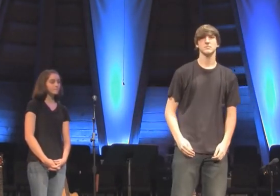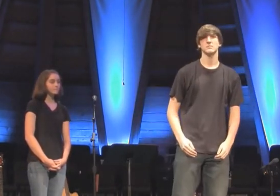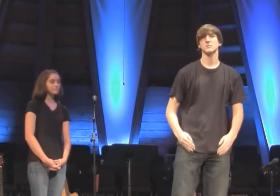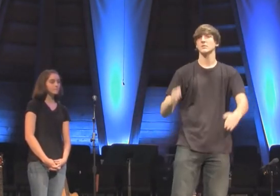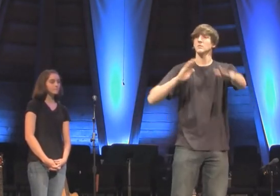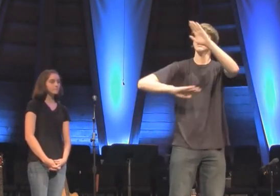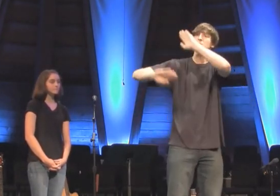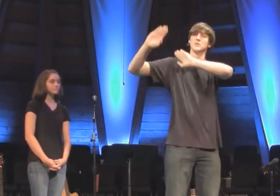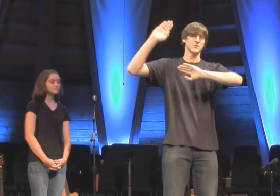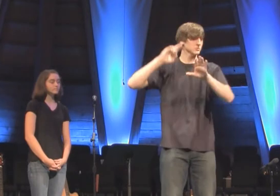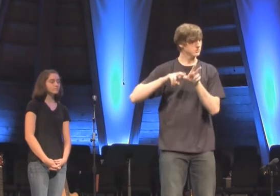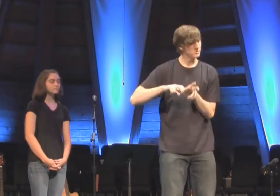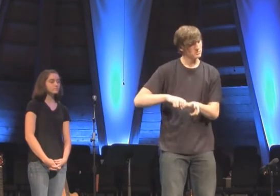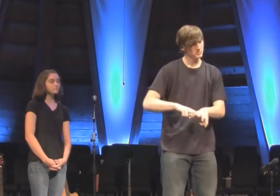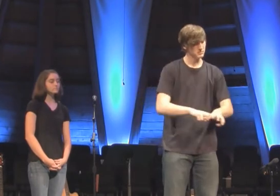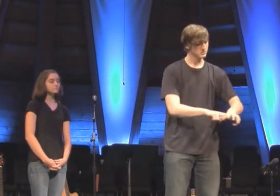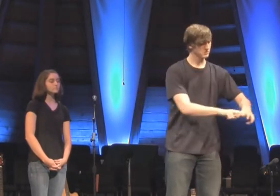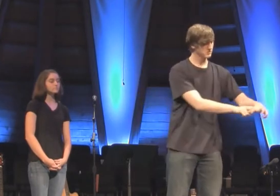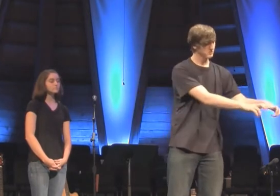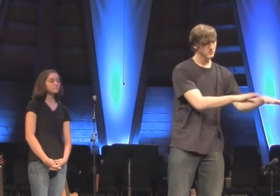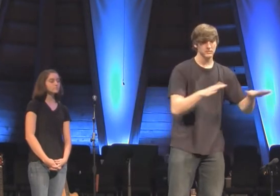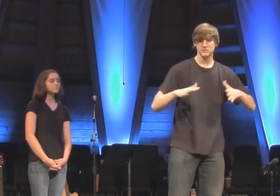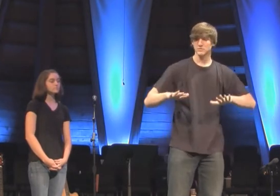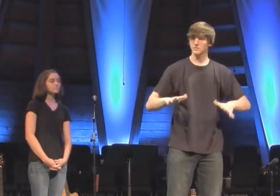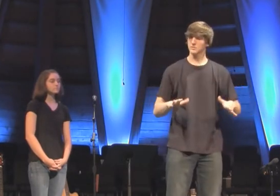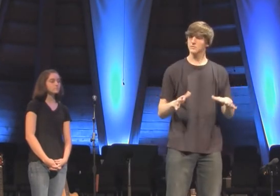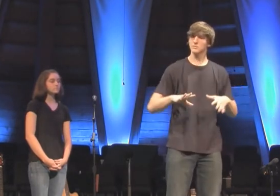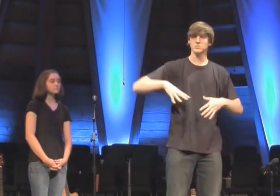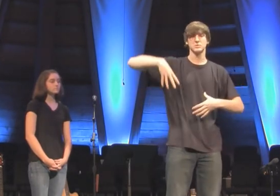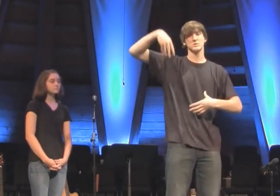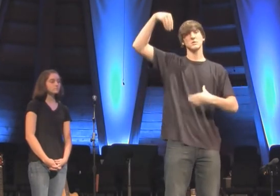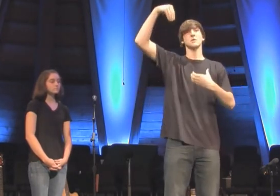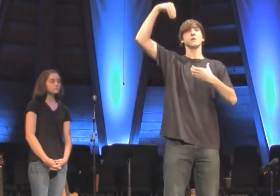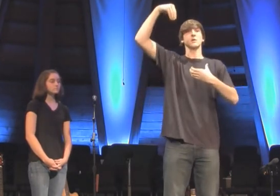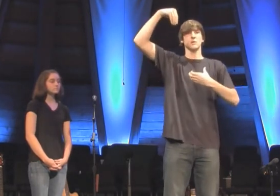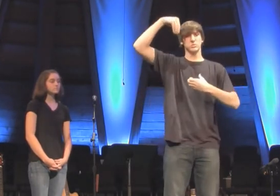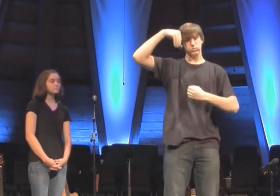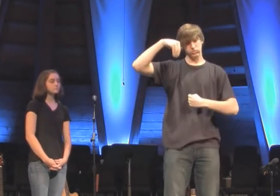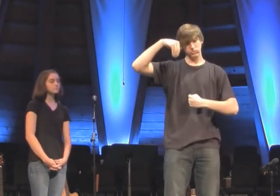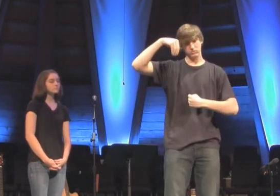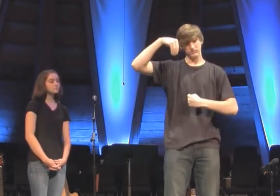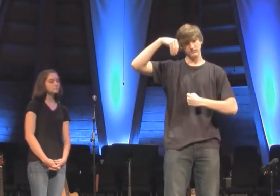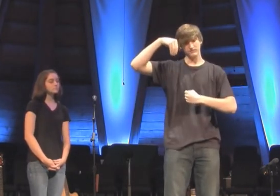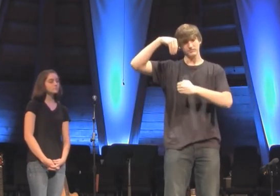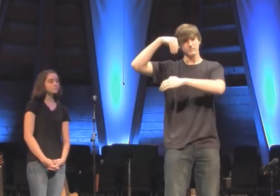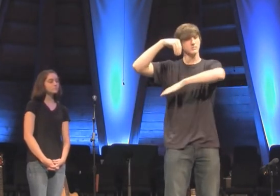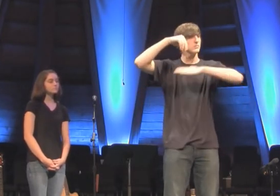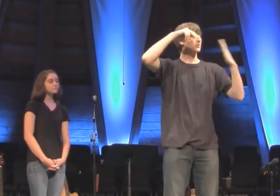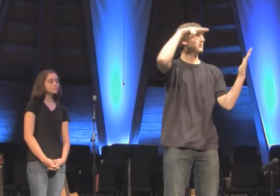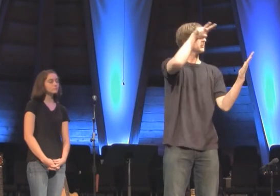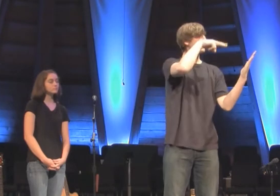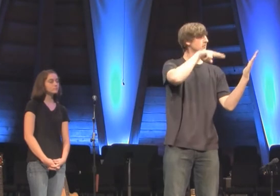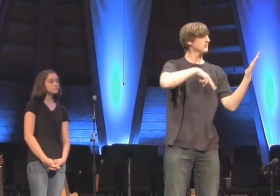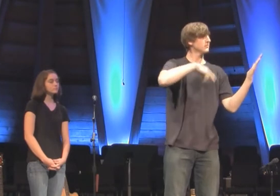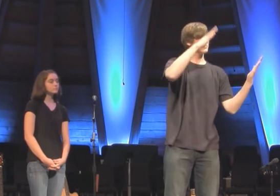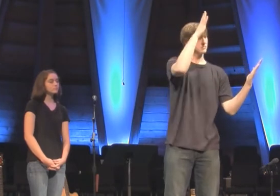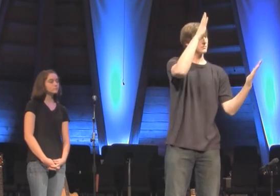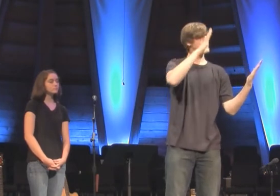I was taking a trip on a plane the other day, just wishing that I could get out When the man next to me saw